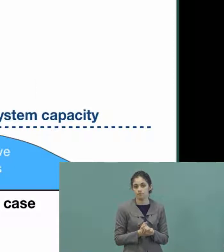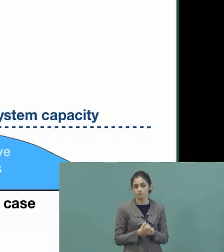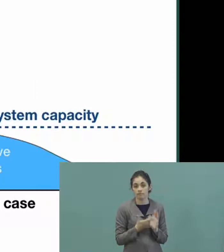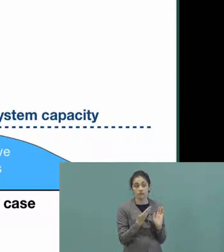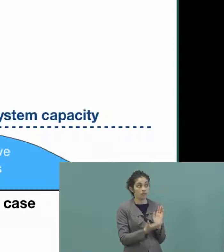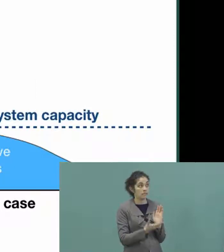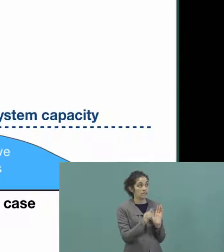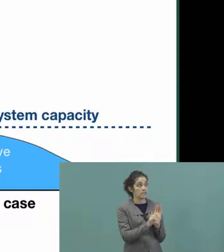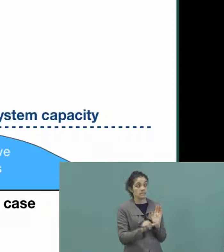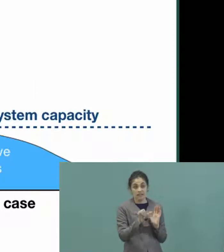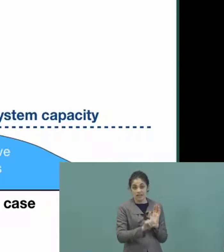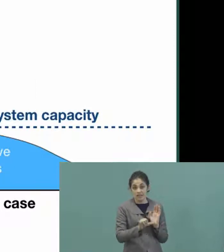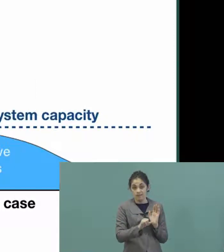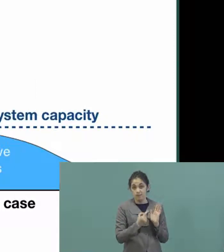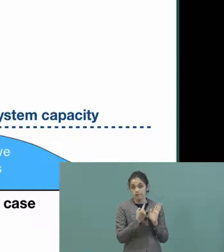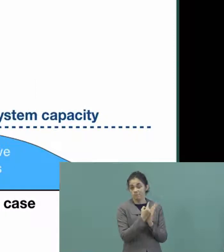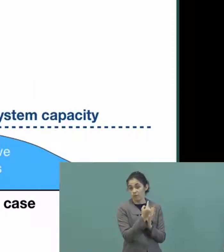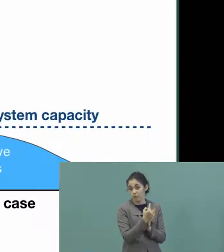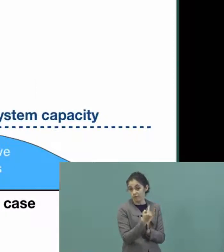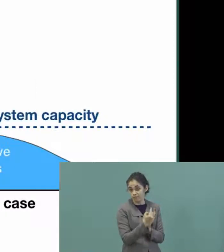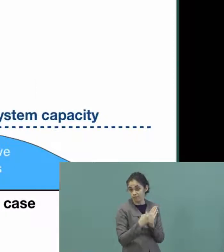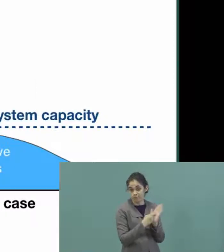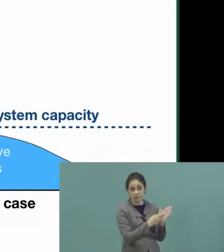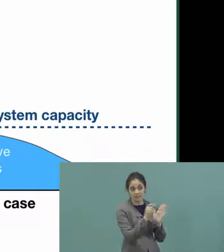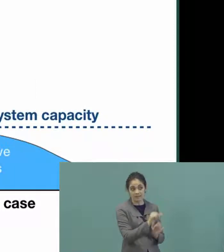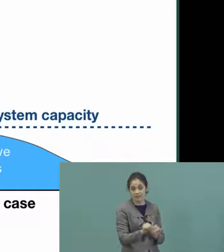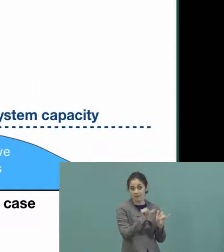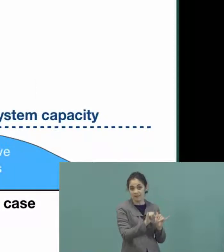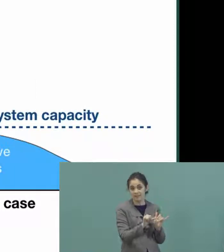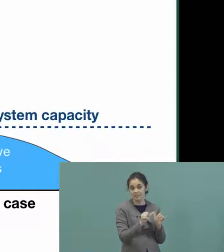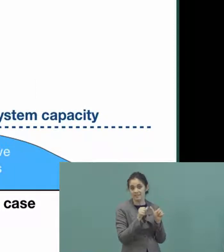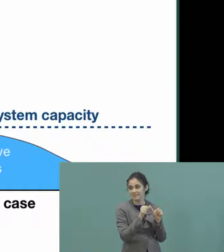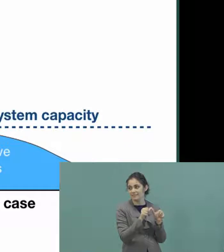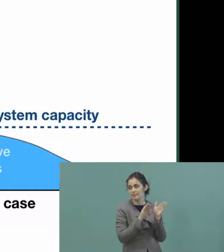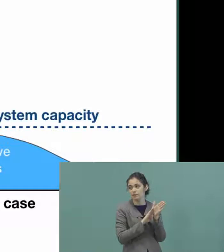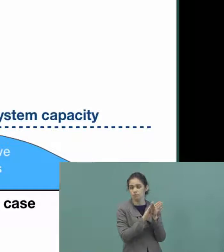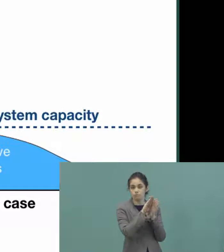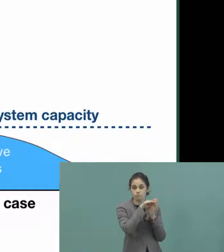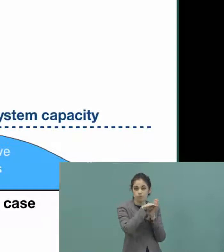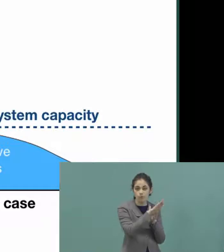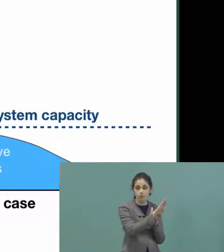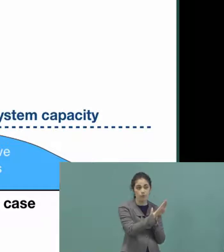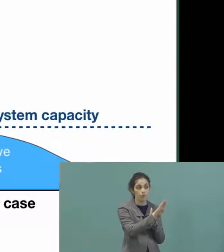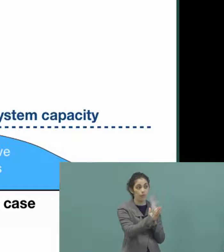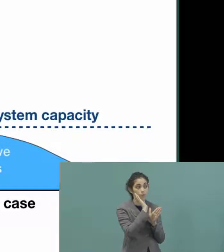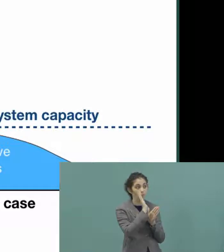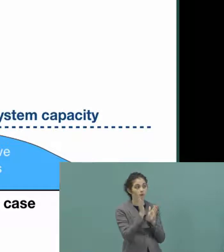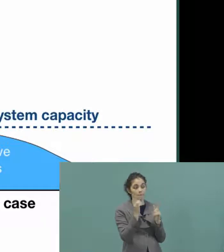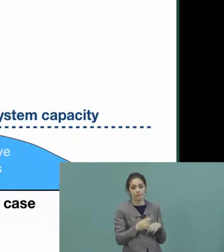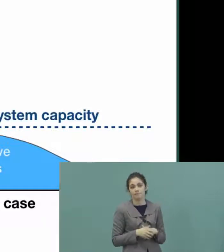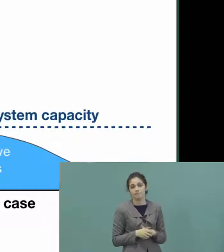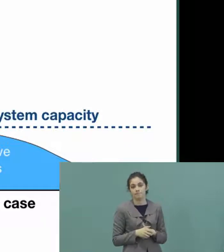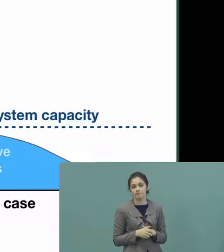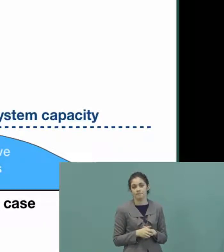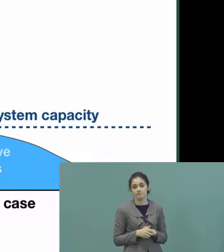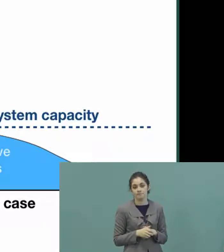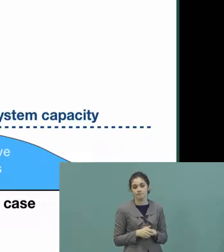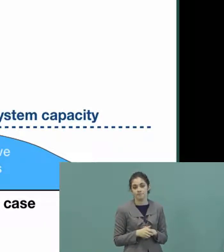This is the same graph we show every week, and it precedes our epi curve, which will be coming in one moment.